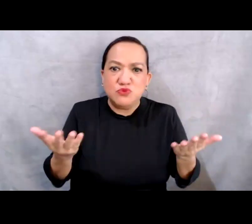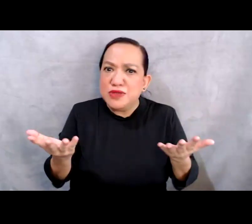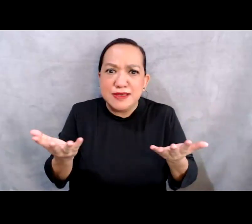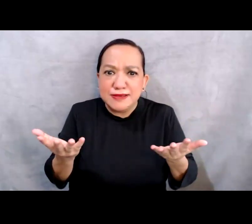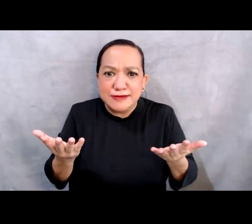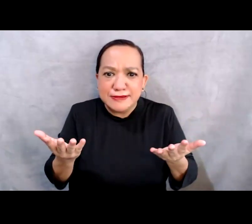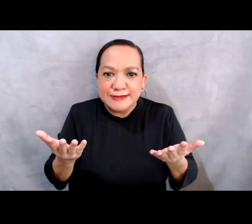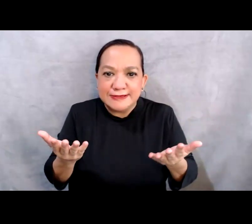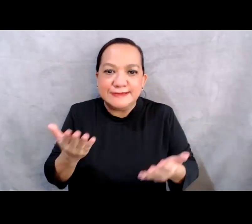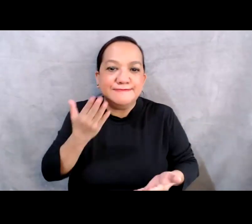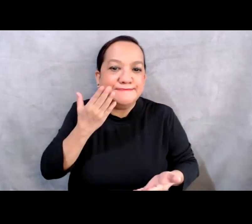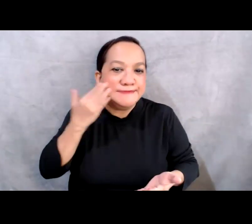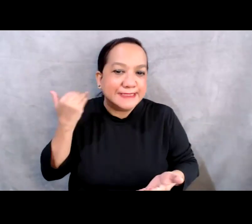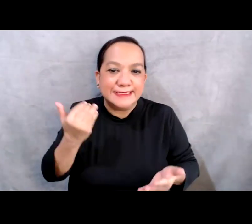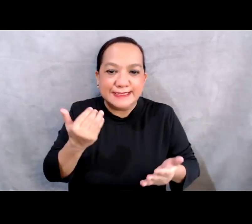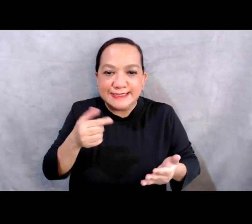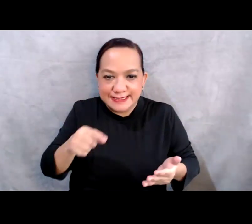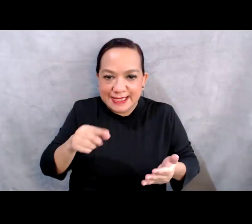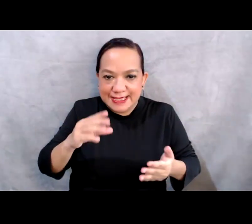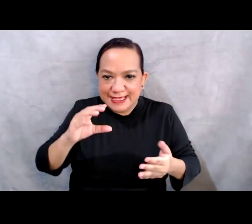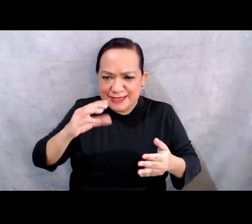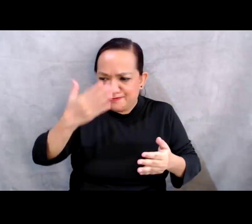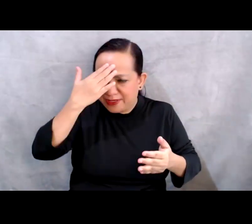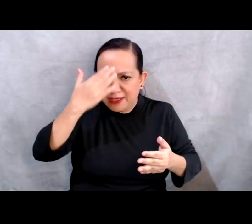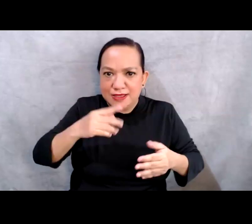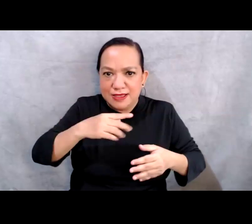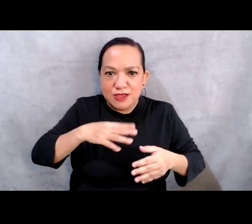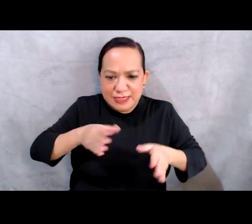They put all the water into Min area